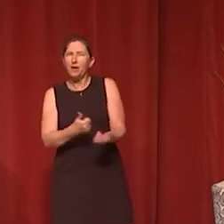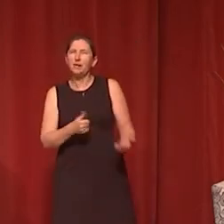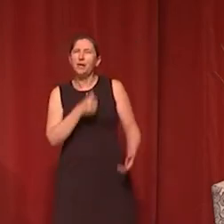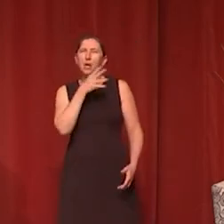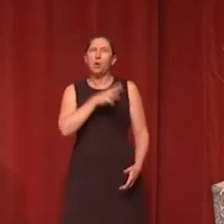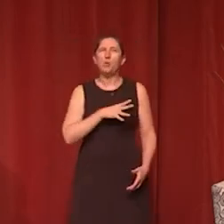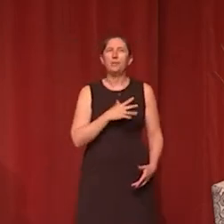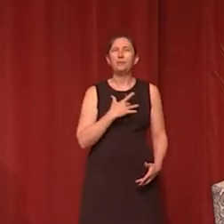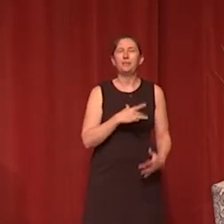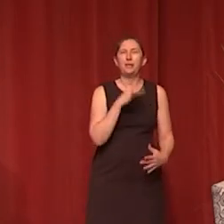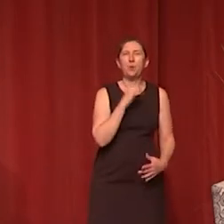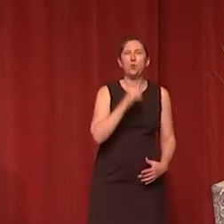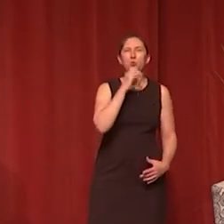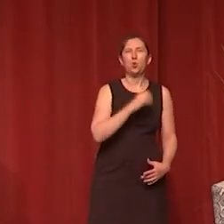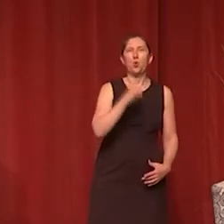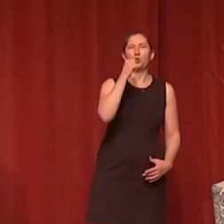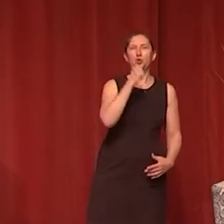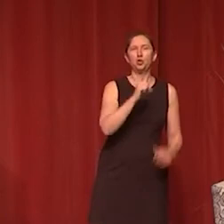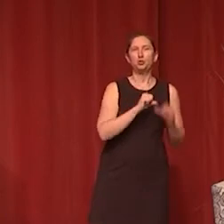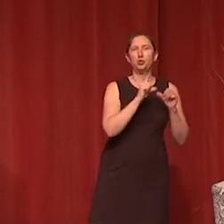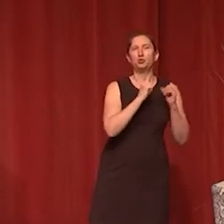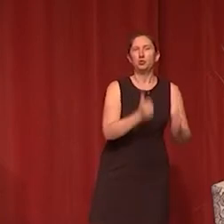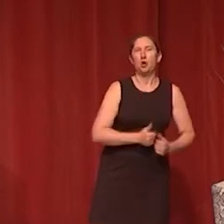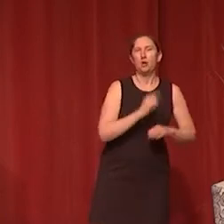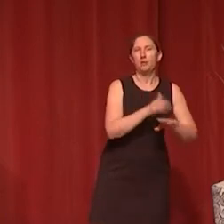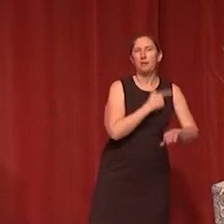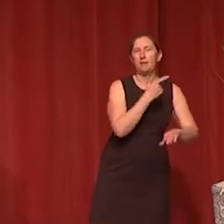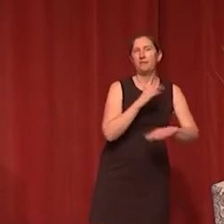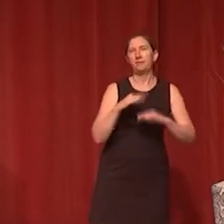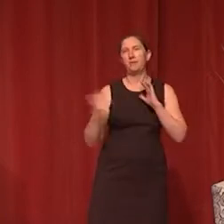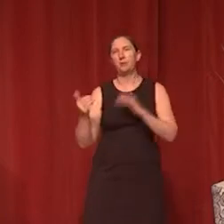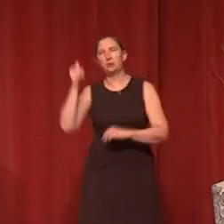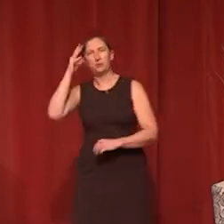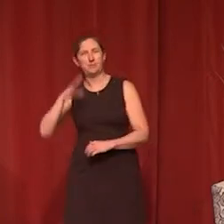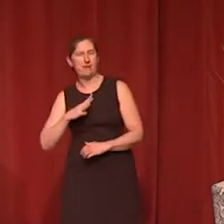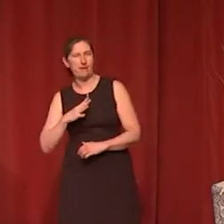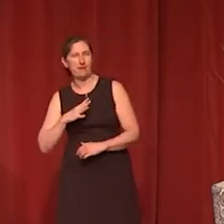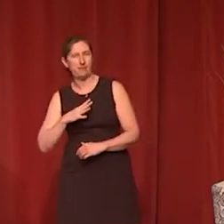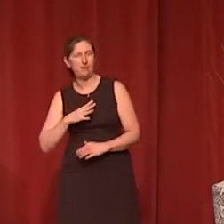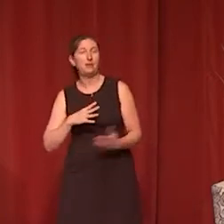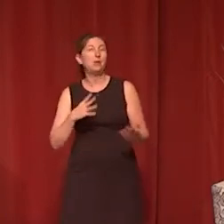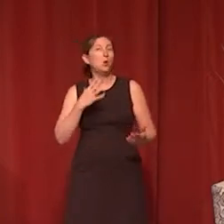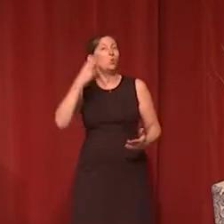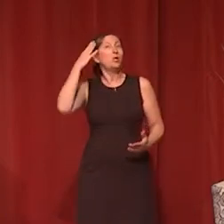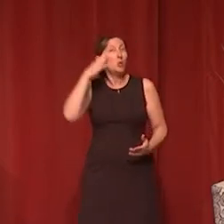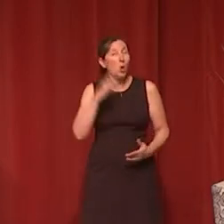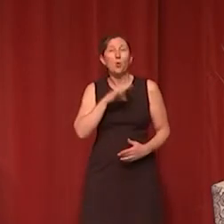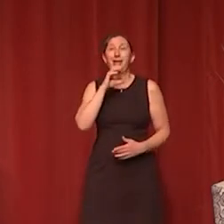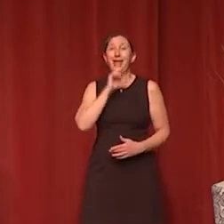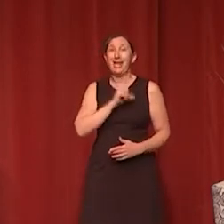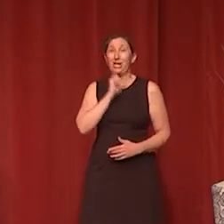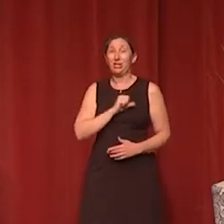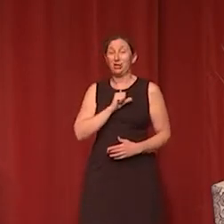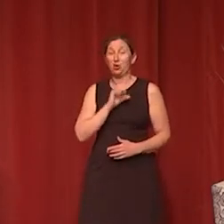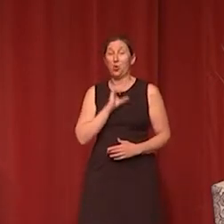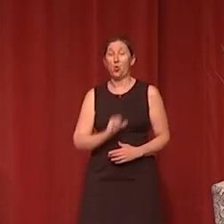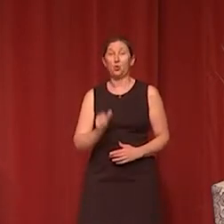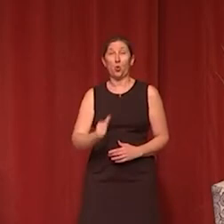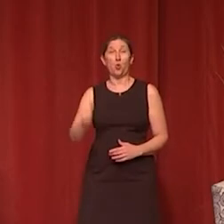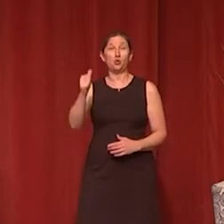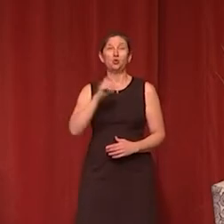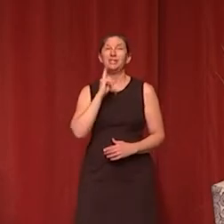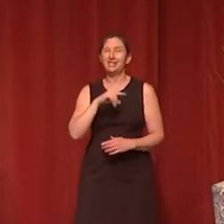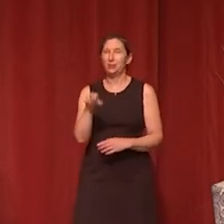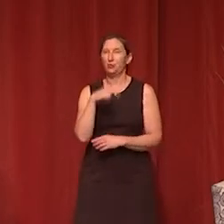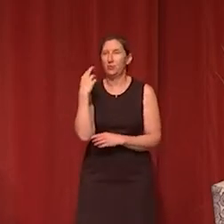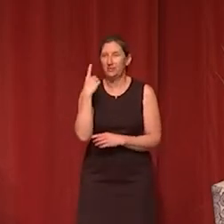is it really that they're at higher risk or they're living longer and age is a risk factor for Alzheimer's disease? Dr.